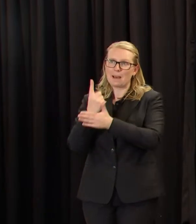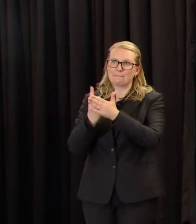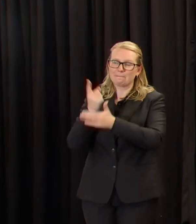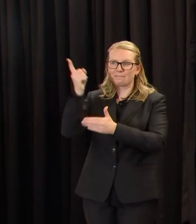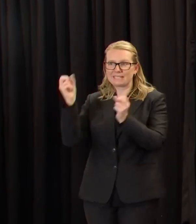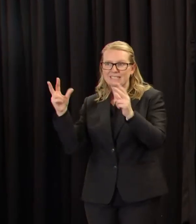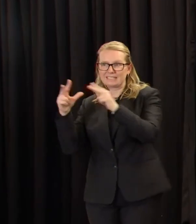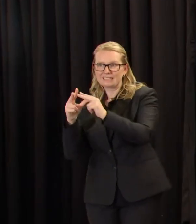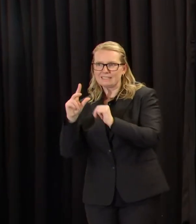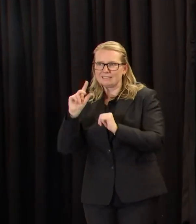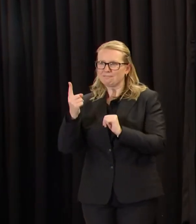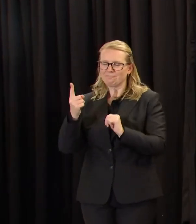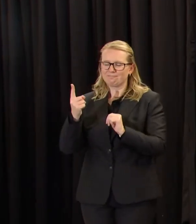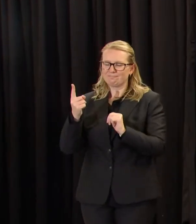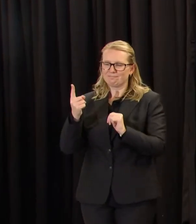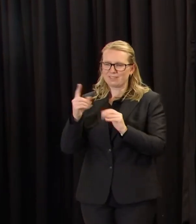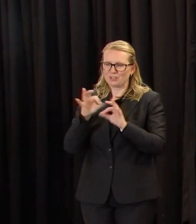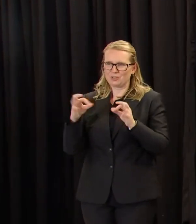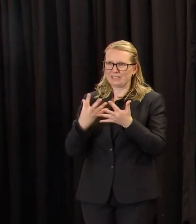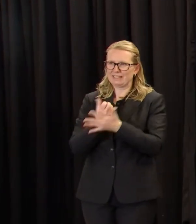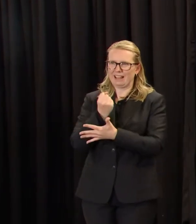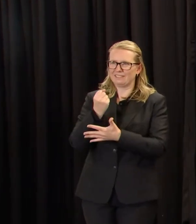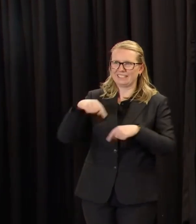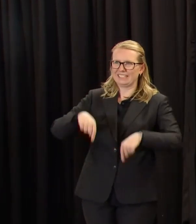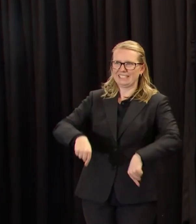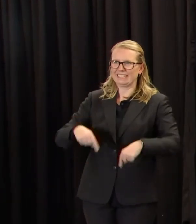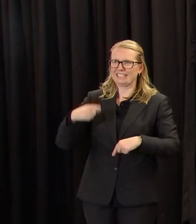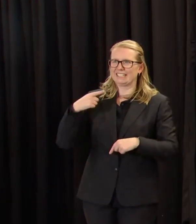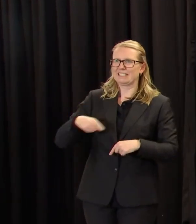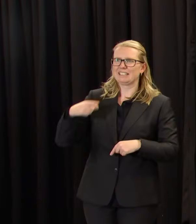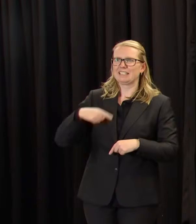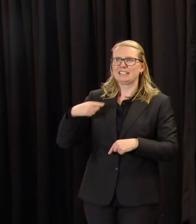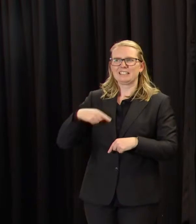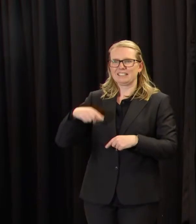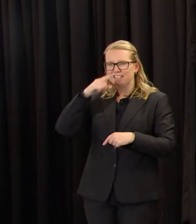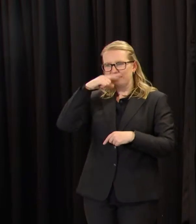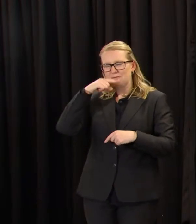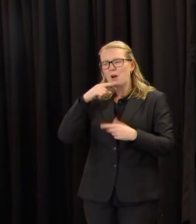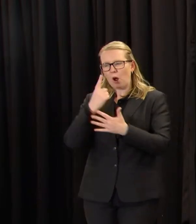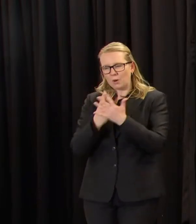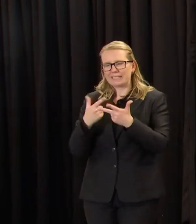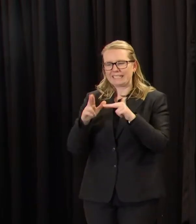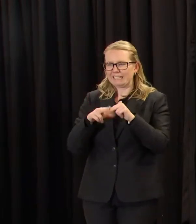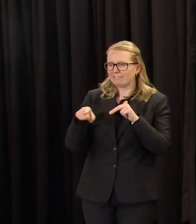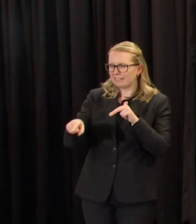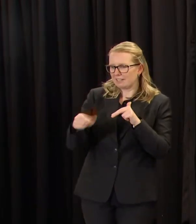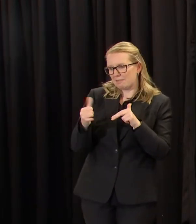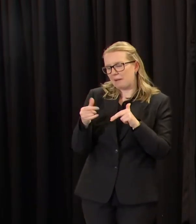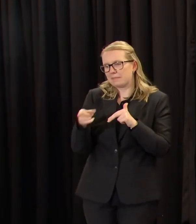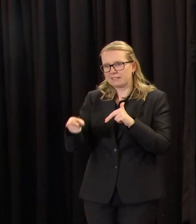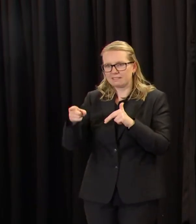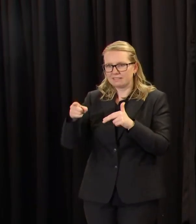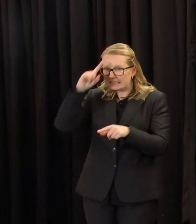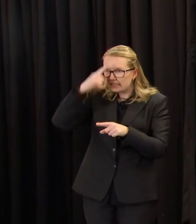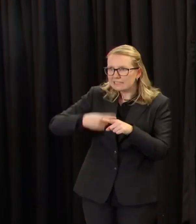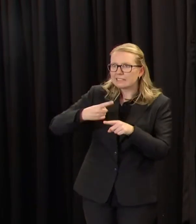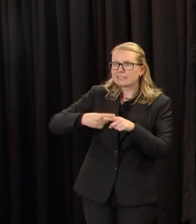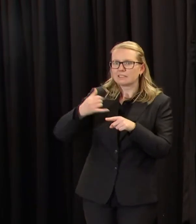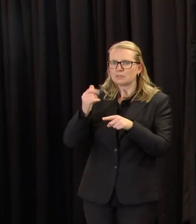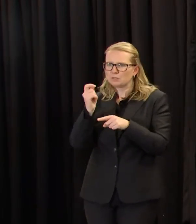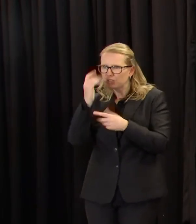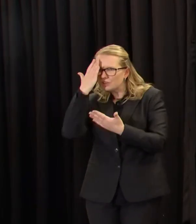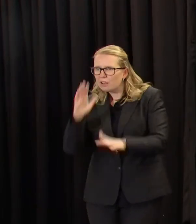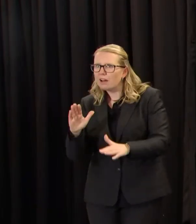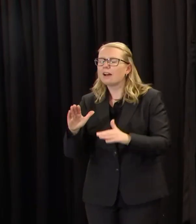we don't believe that's safe to do now, other than for genuine, compassionate reasons. That's the advice that I have, and I'm not about to change